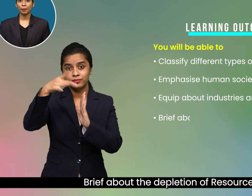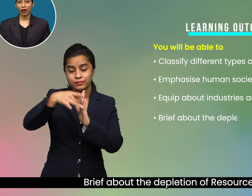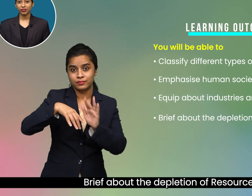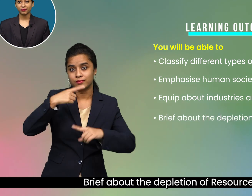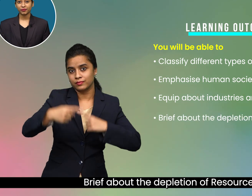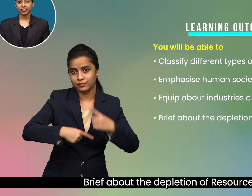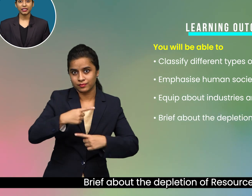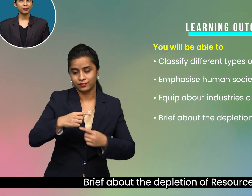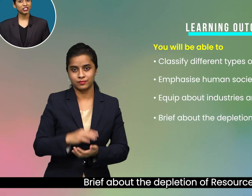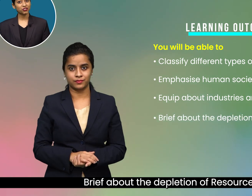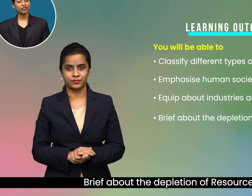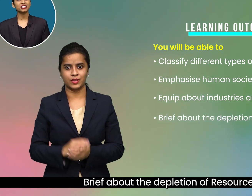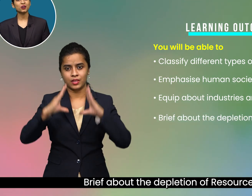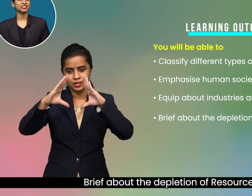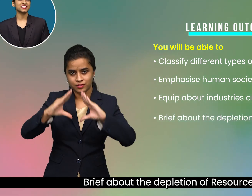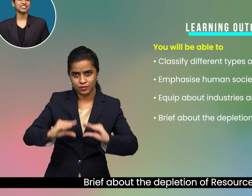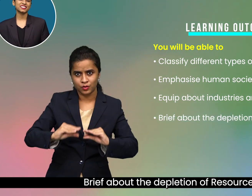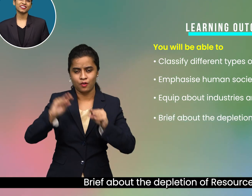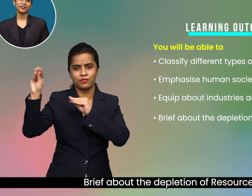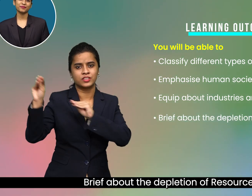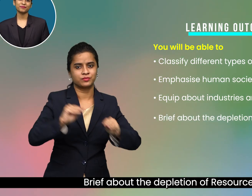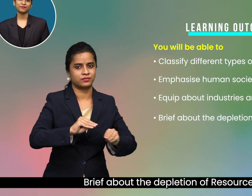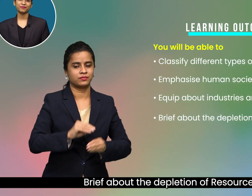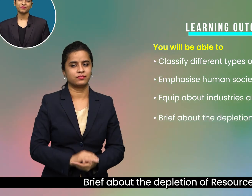Brief about the depletion of resources.